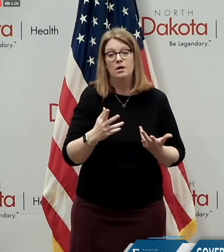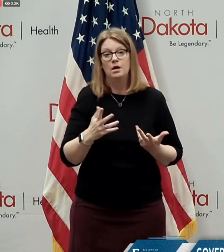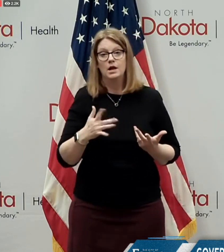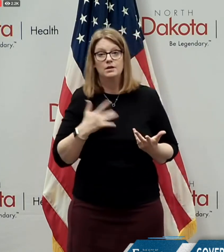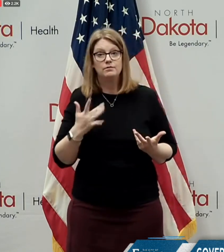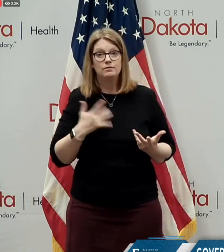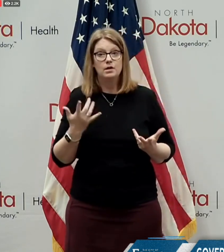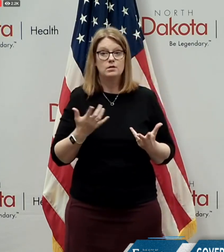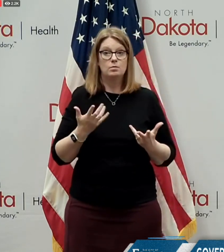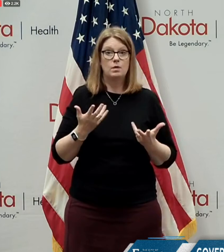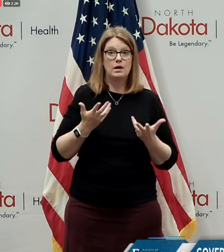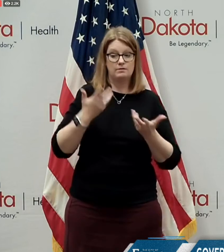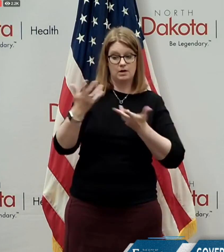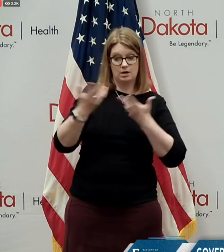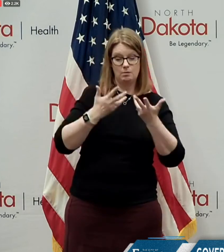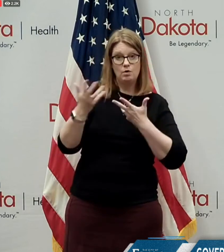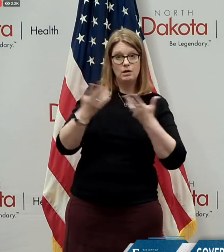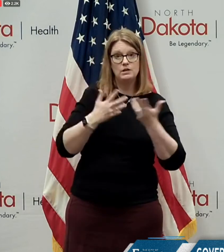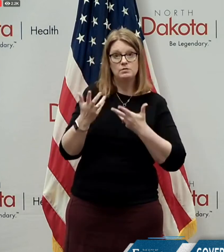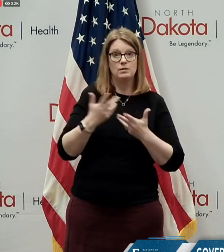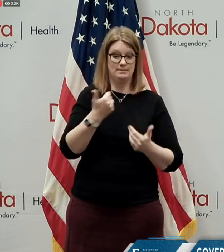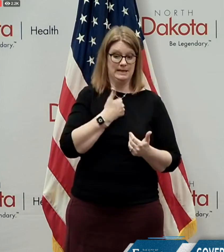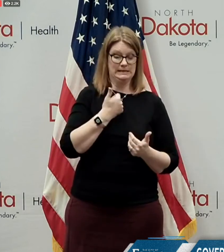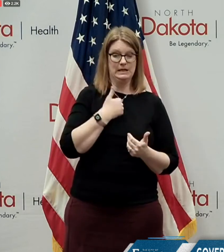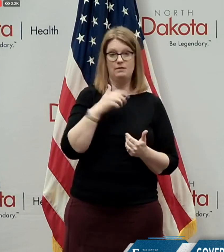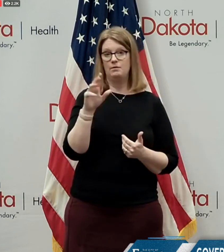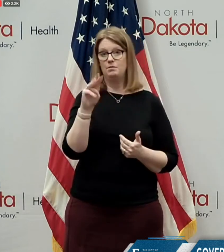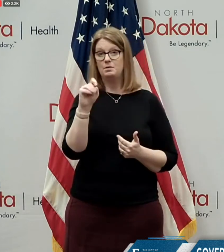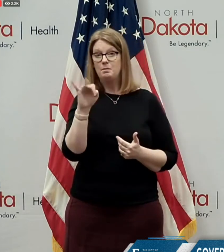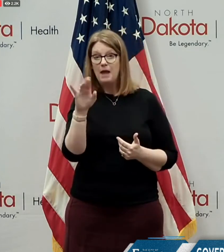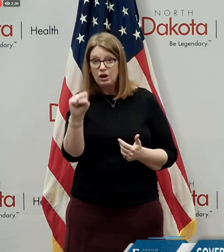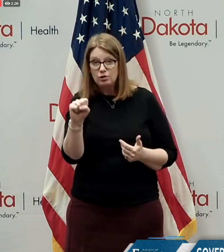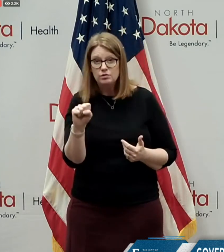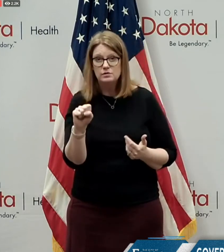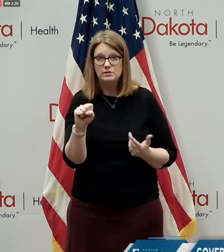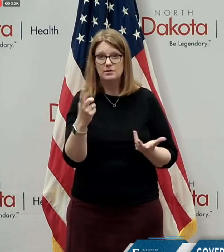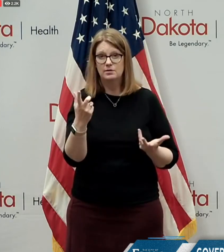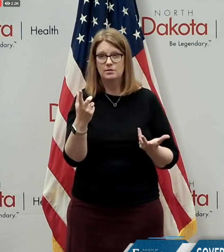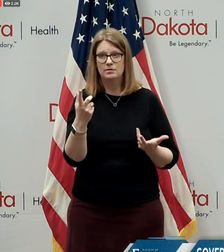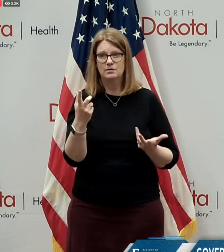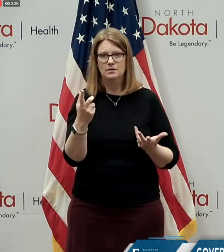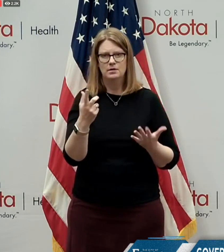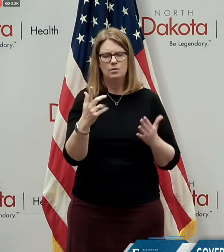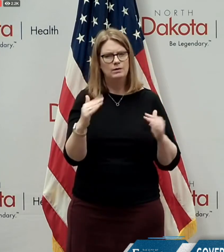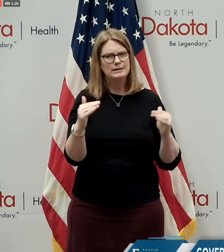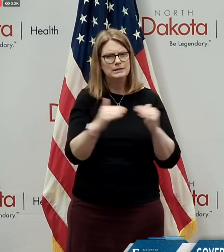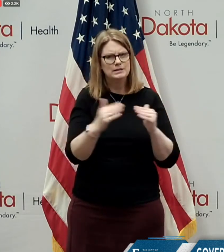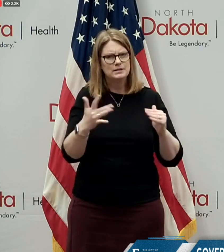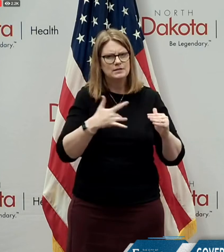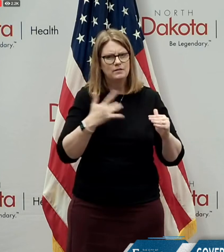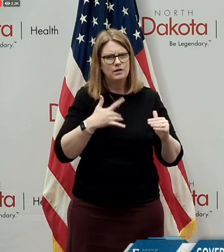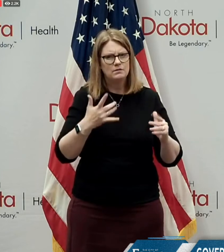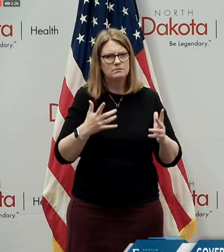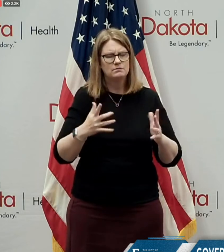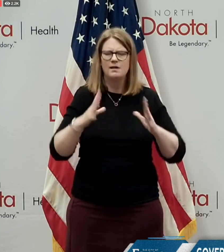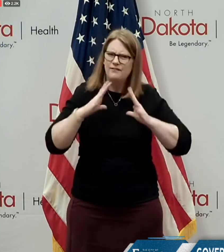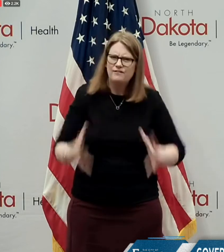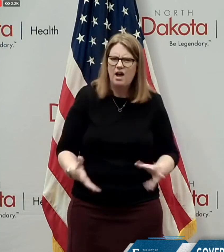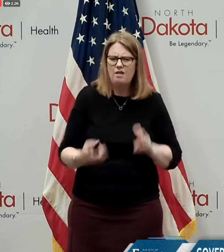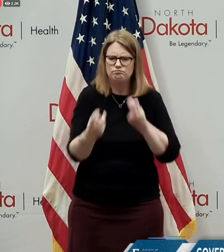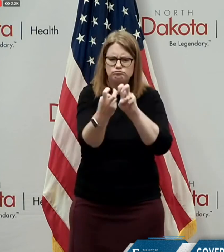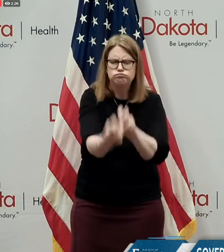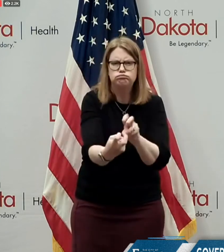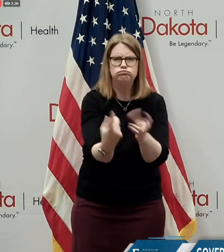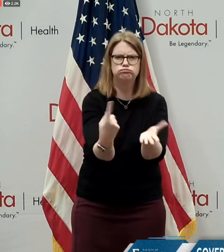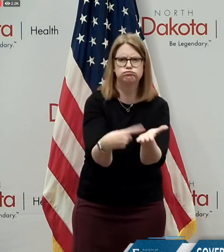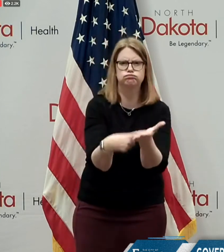want to have a dialogue with myself or with mayors or with anyone about what justice feels like, we're happy to sit down with people. And I think that, again,